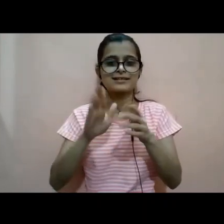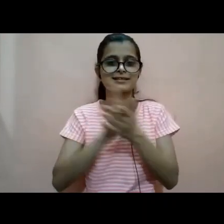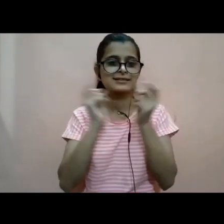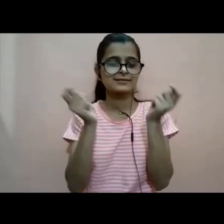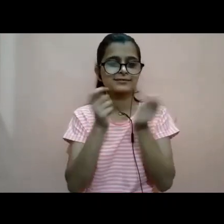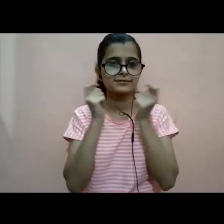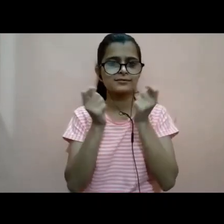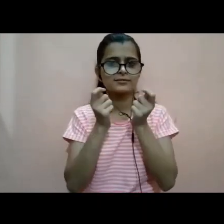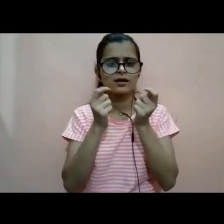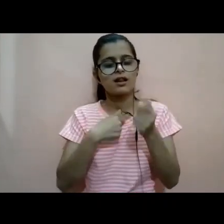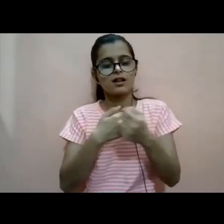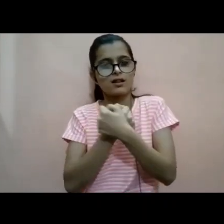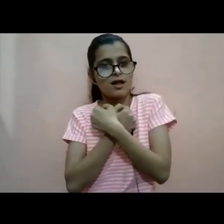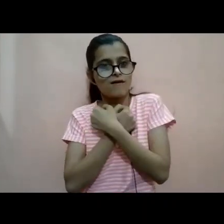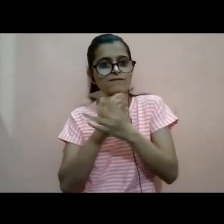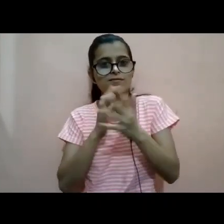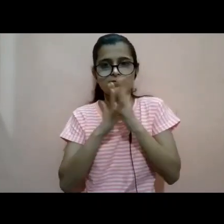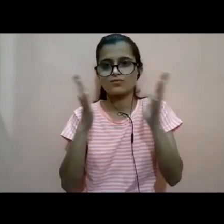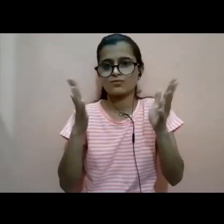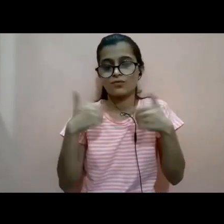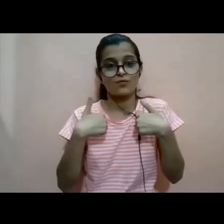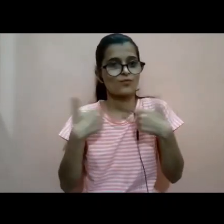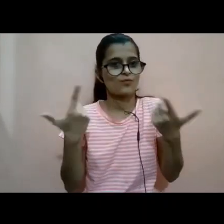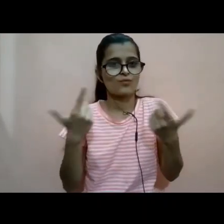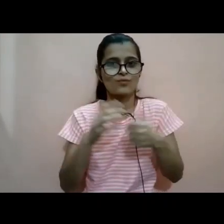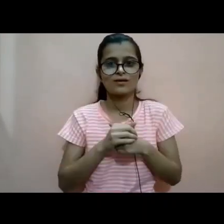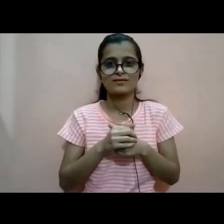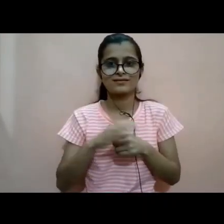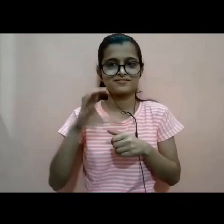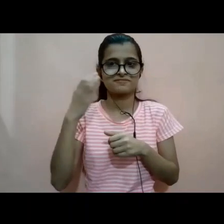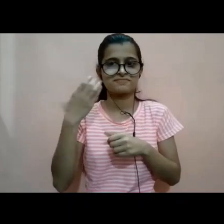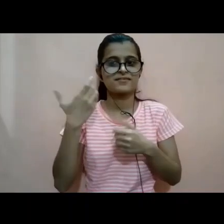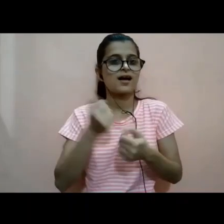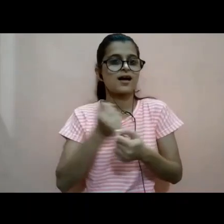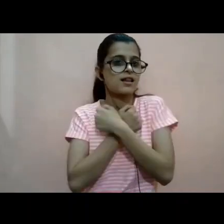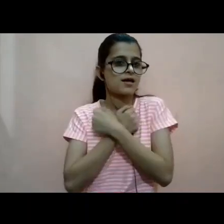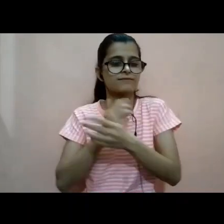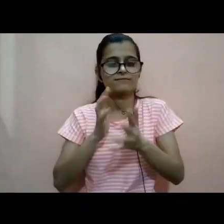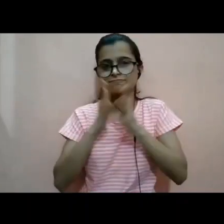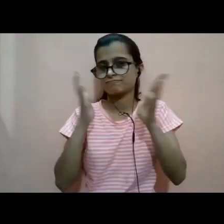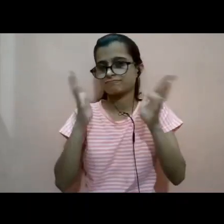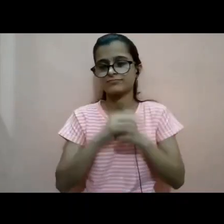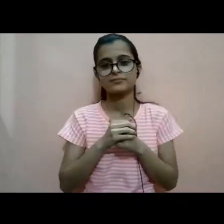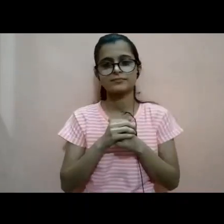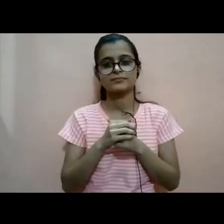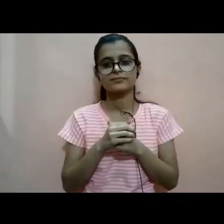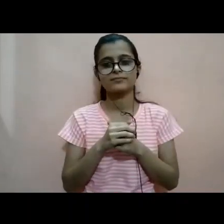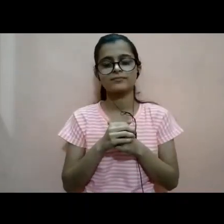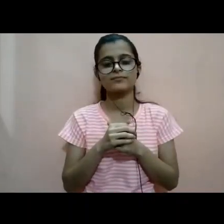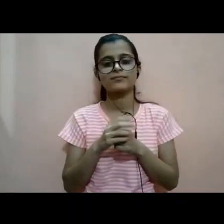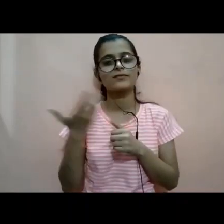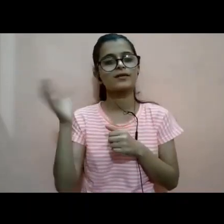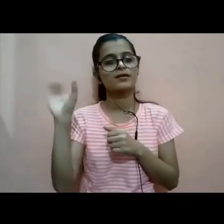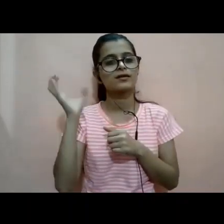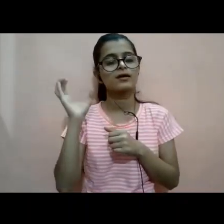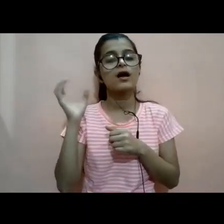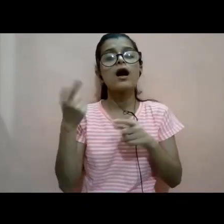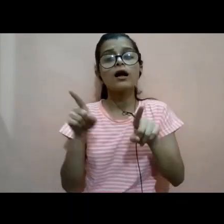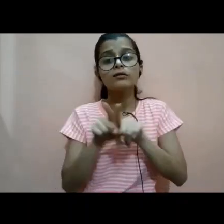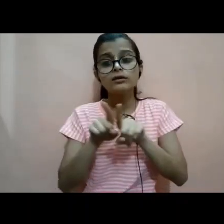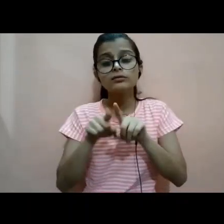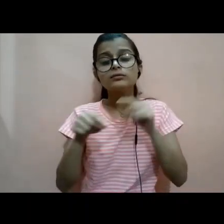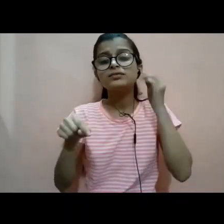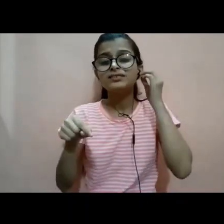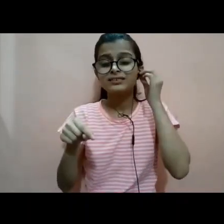I'm a big fan of Father Christmas. And what is very interesting is that increasingly